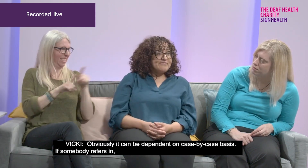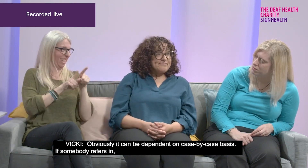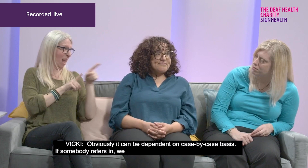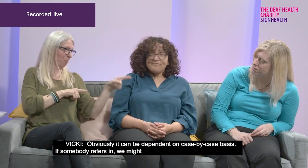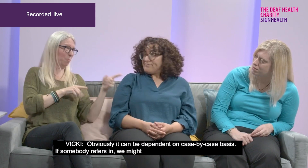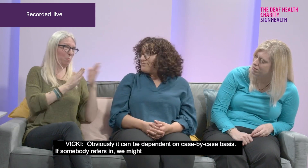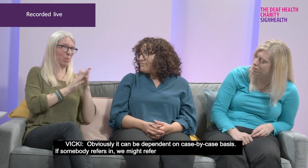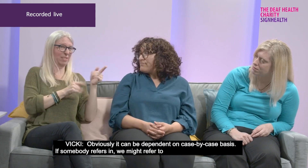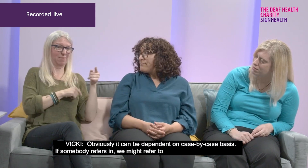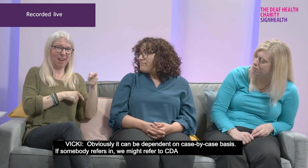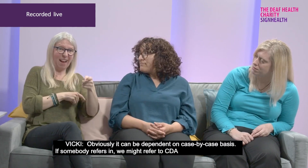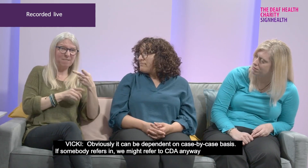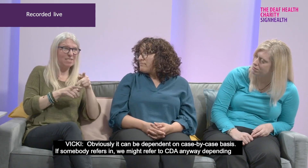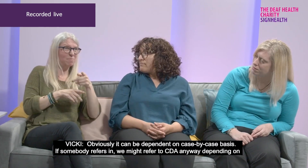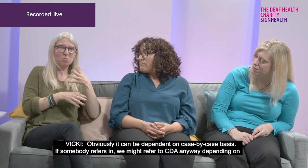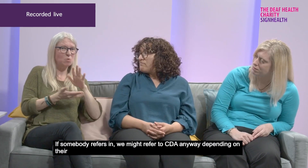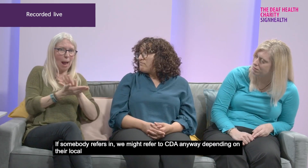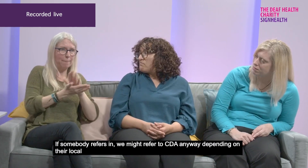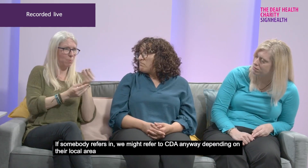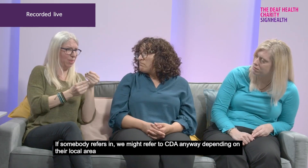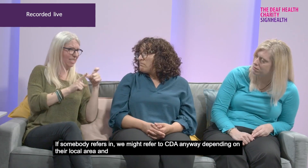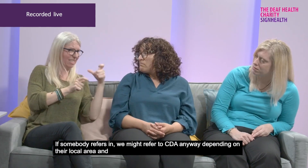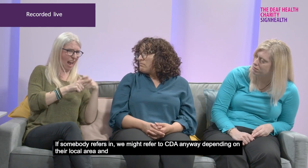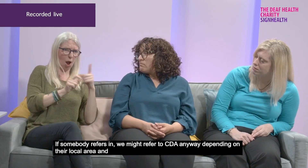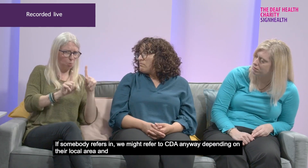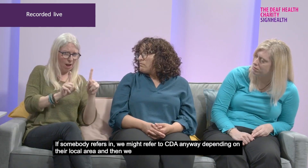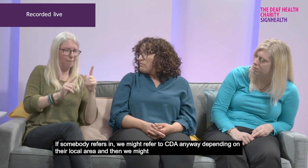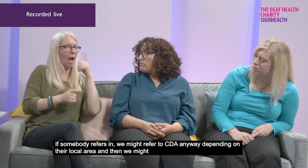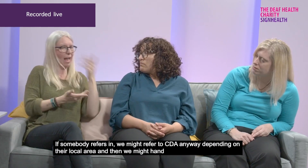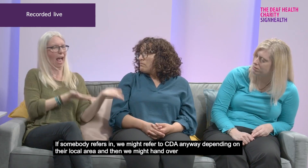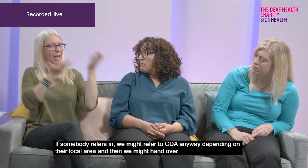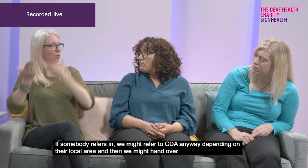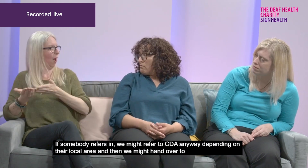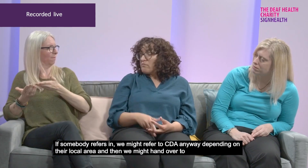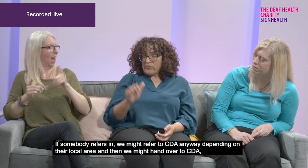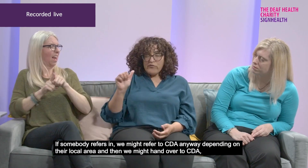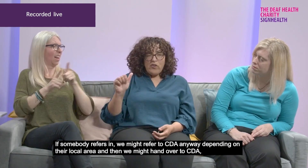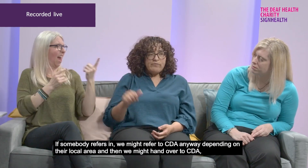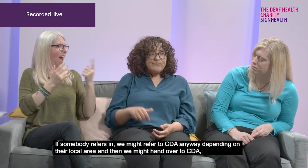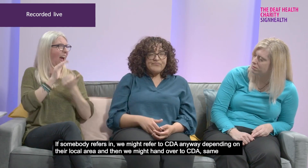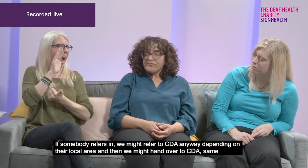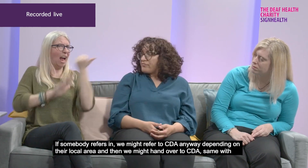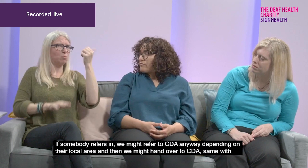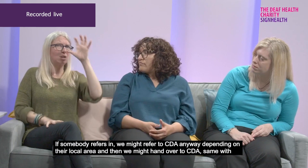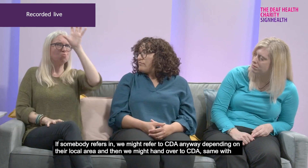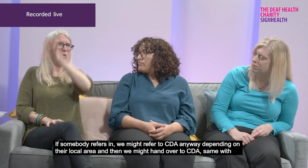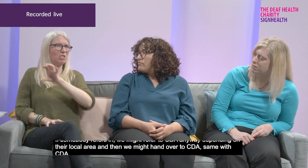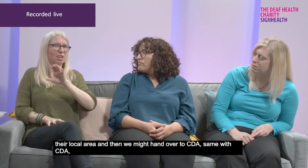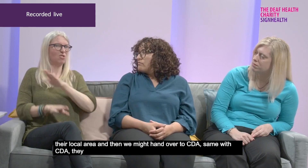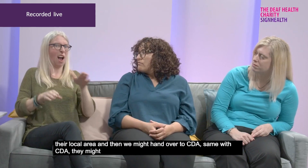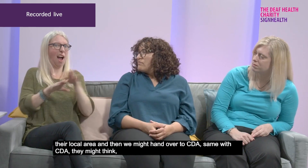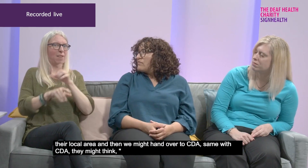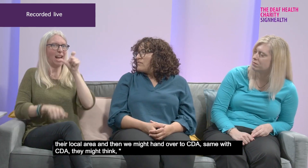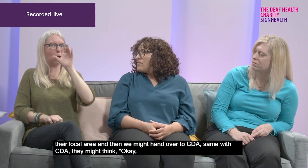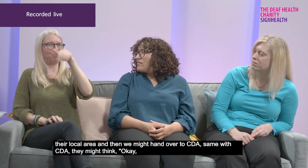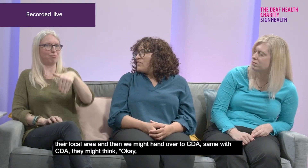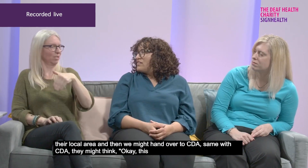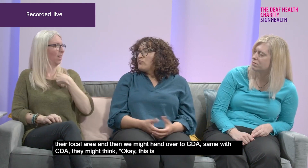refers in, we might refer to CDA anyway, depending on their local area, and then we might hand over to CDA. Same with CDA. They might